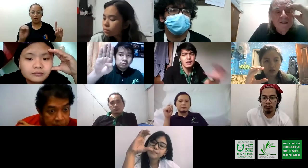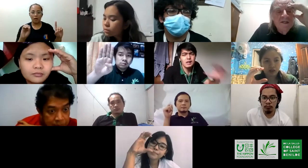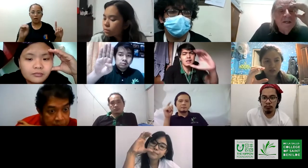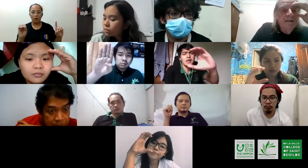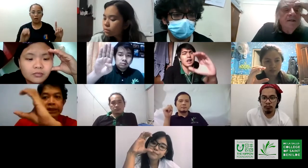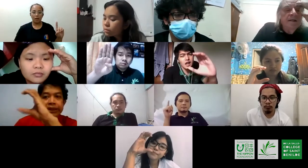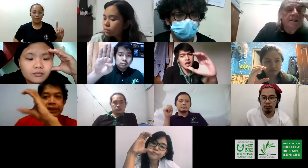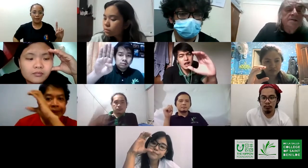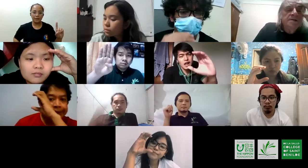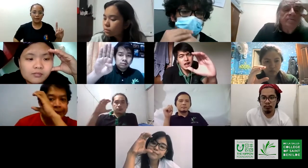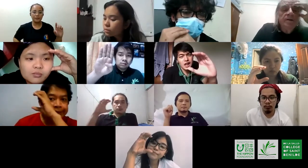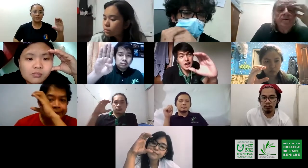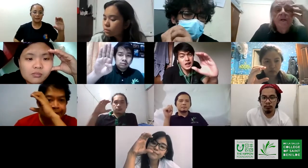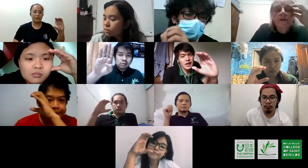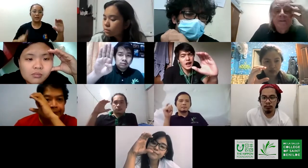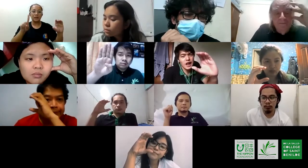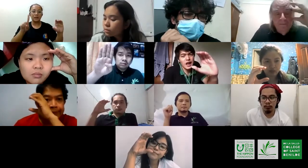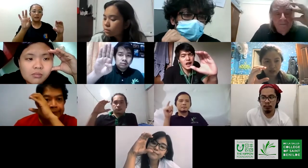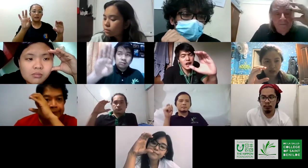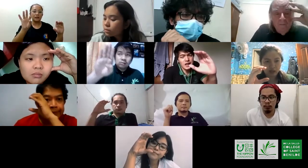C, 1973.